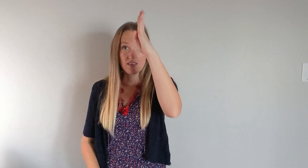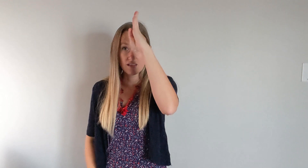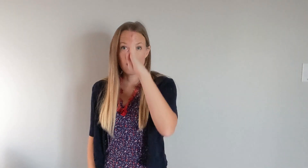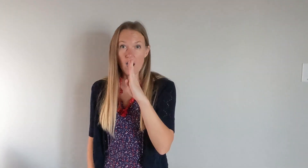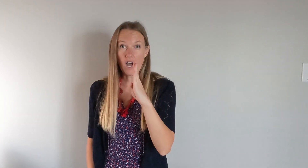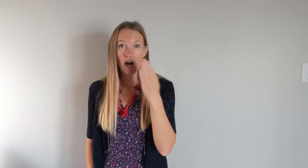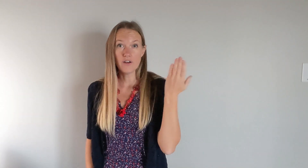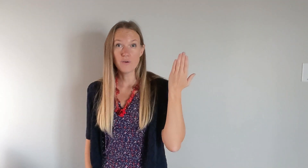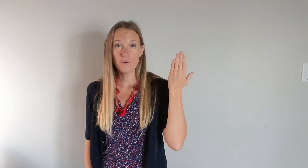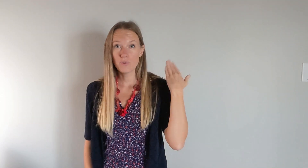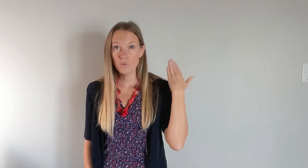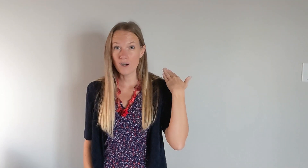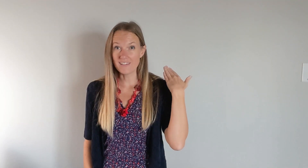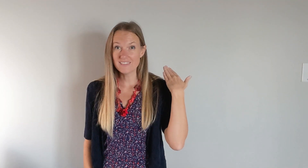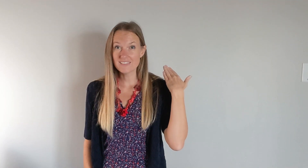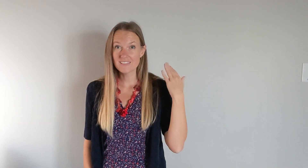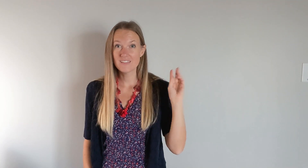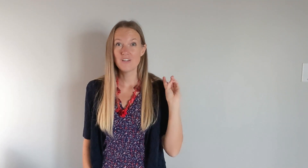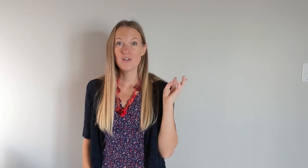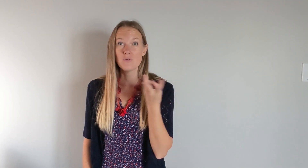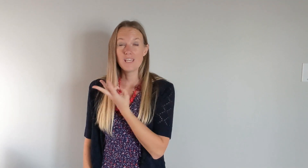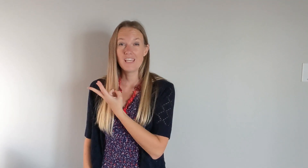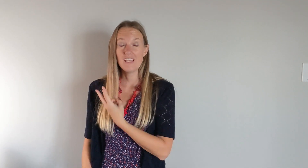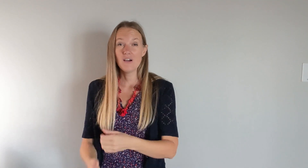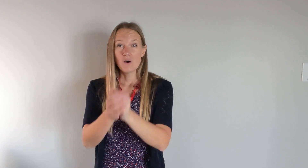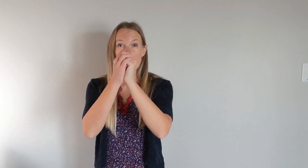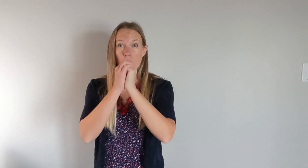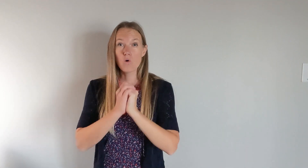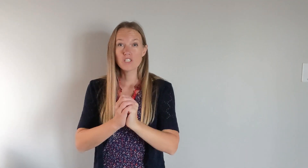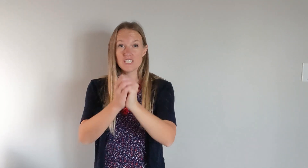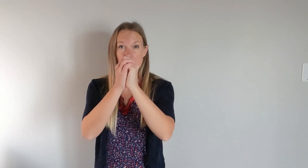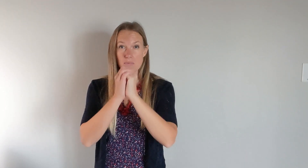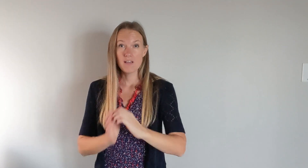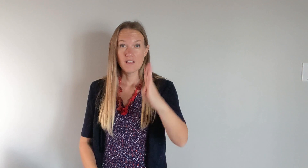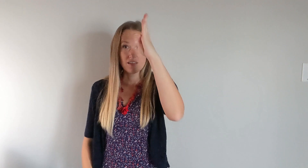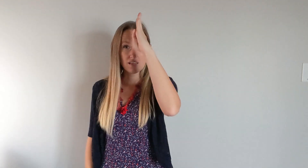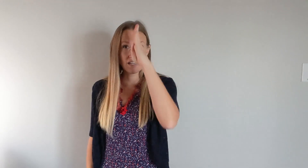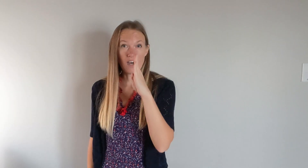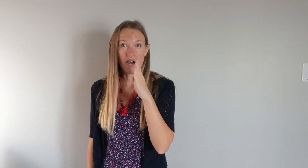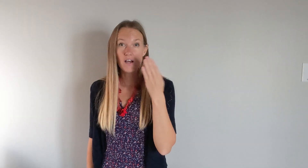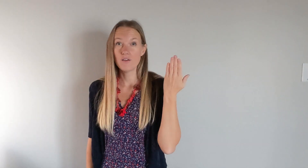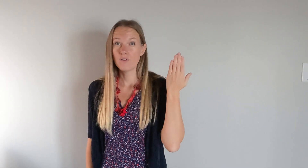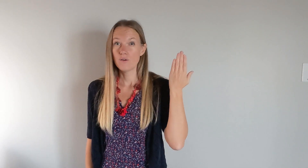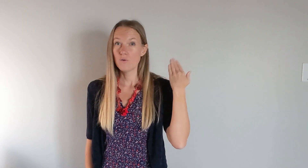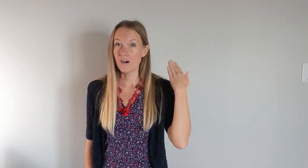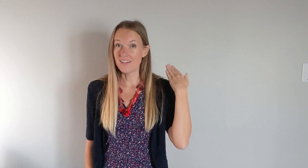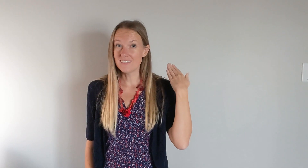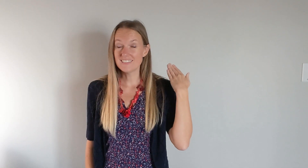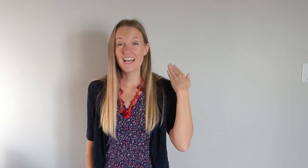the God who was. We worship the God who was.